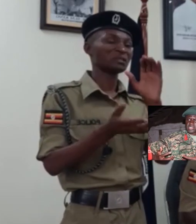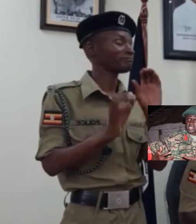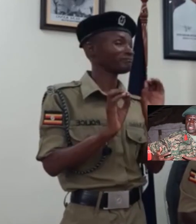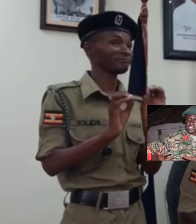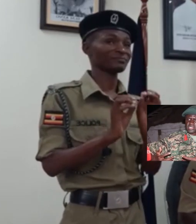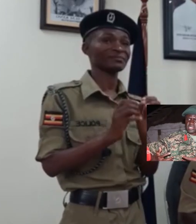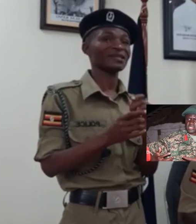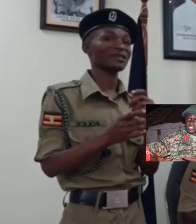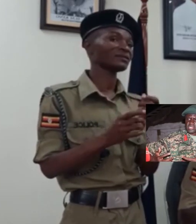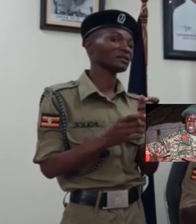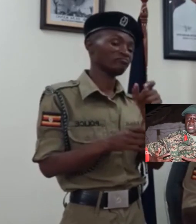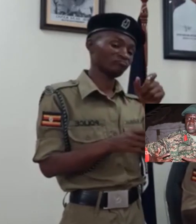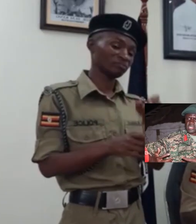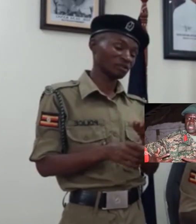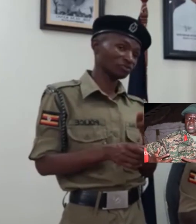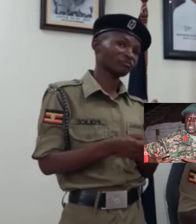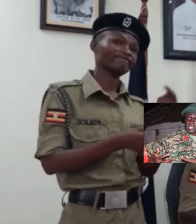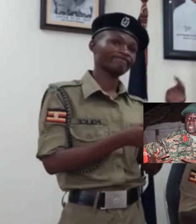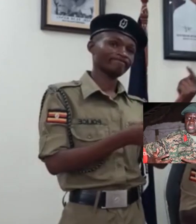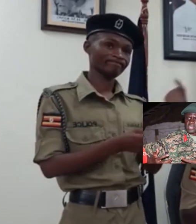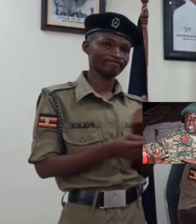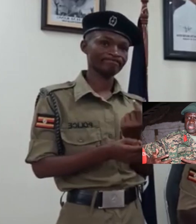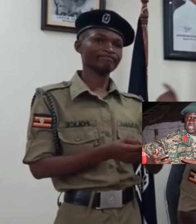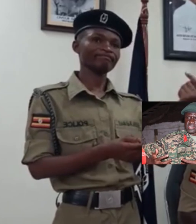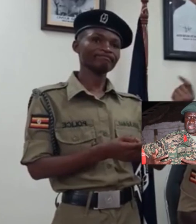Naye olw'okuba ekisago